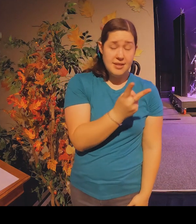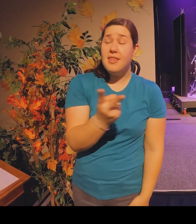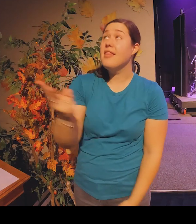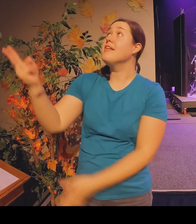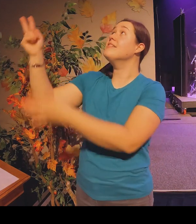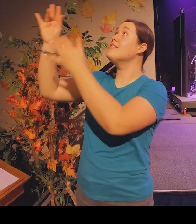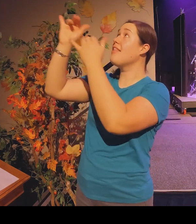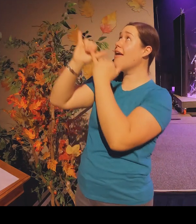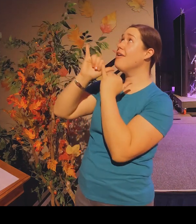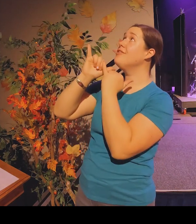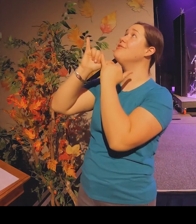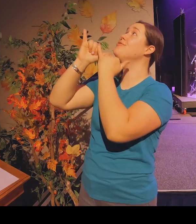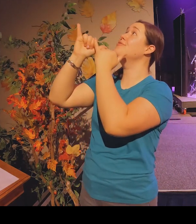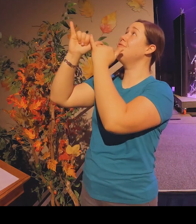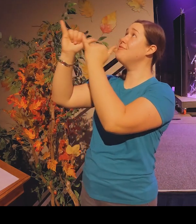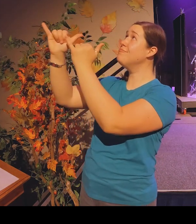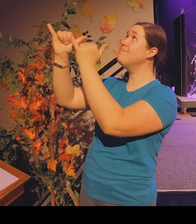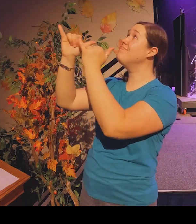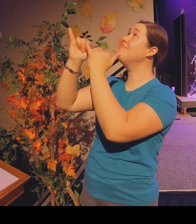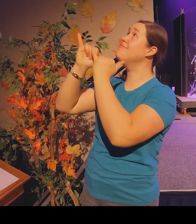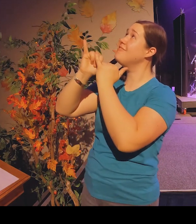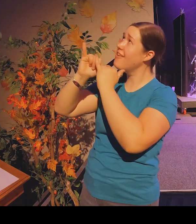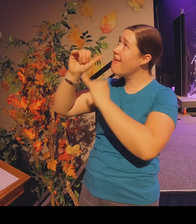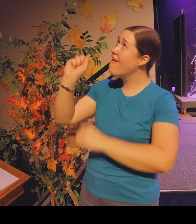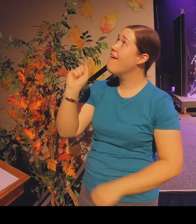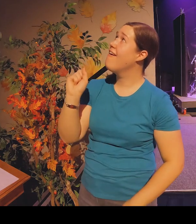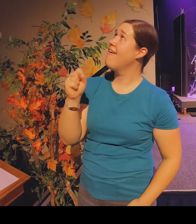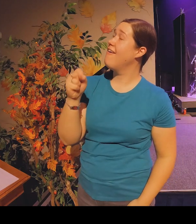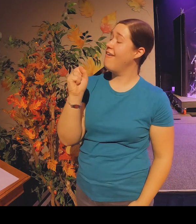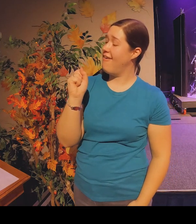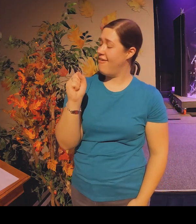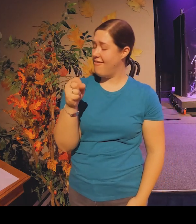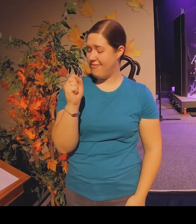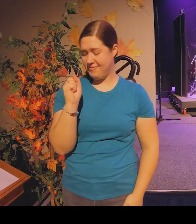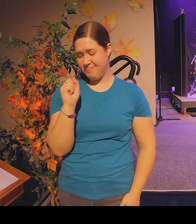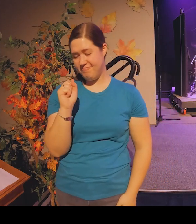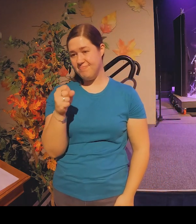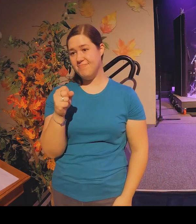to see things like you do.